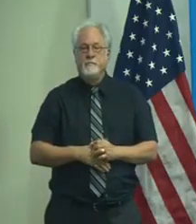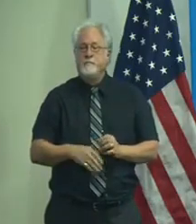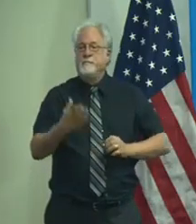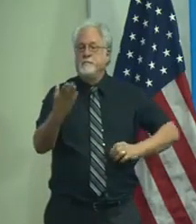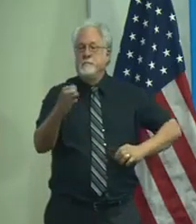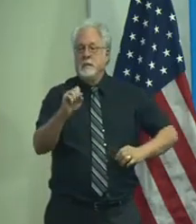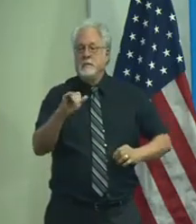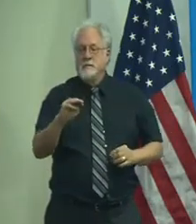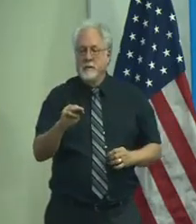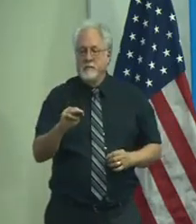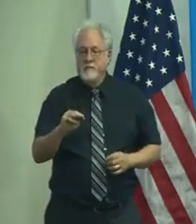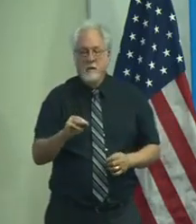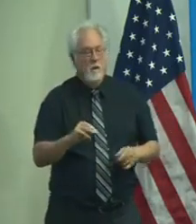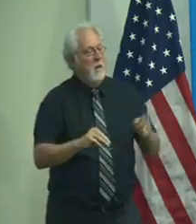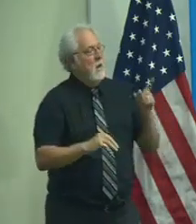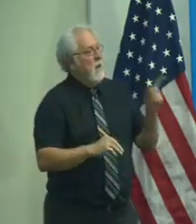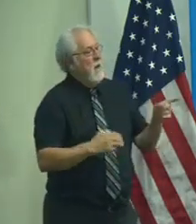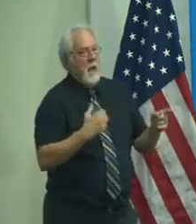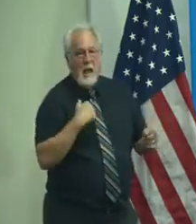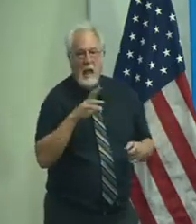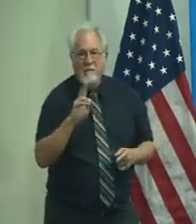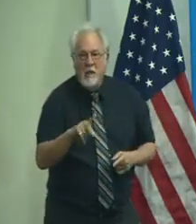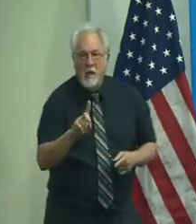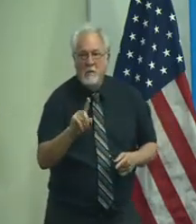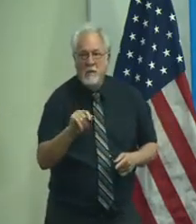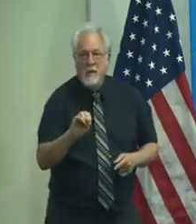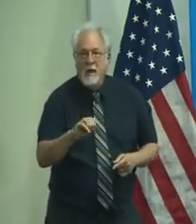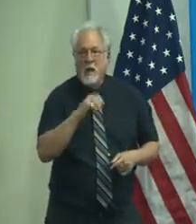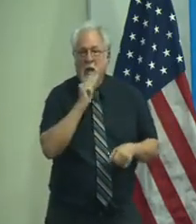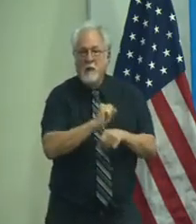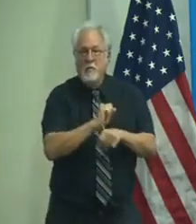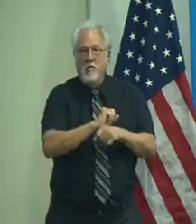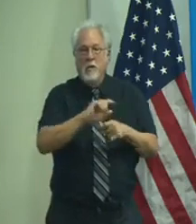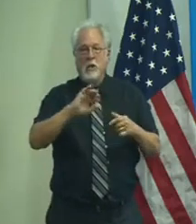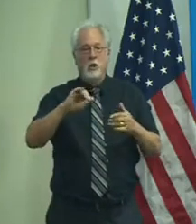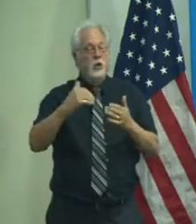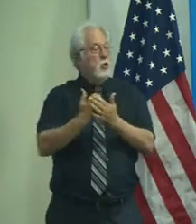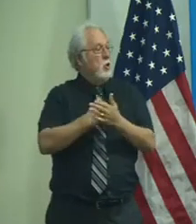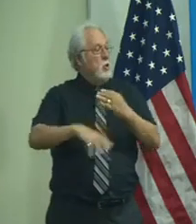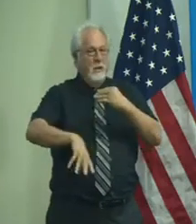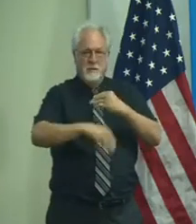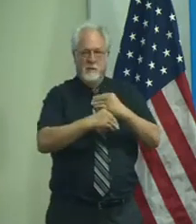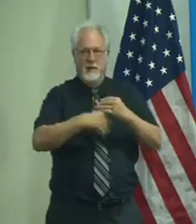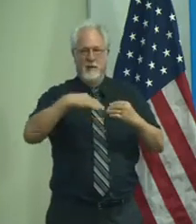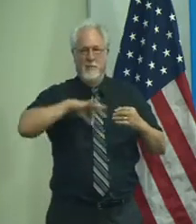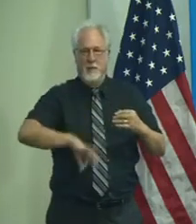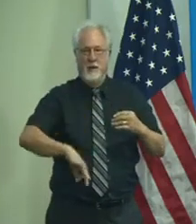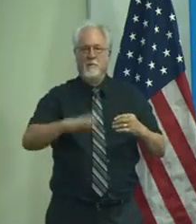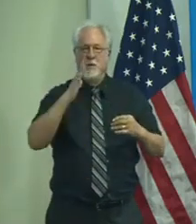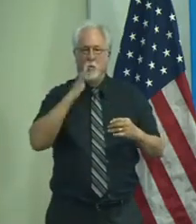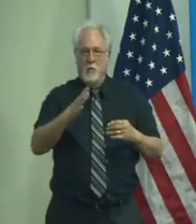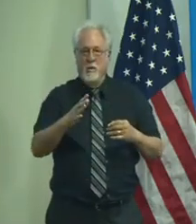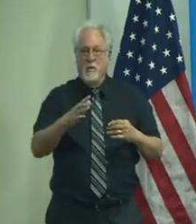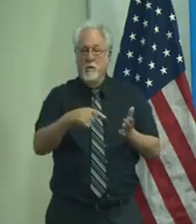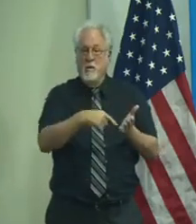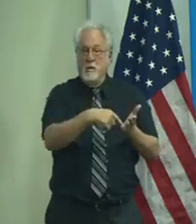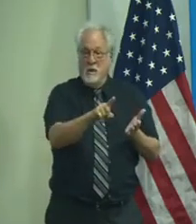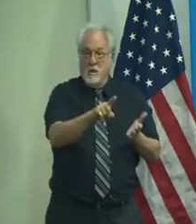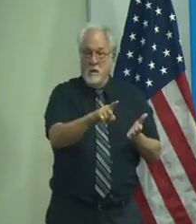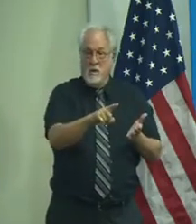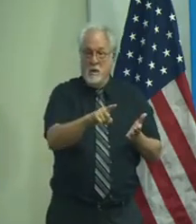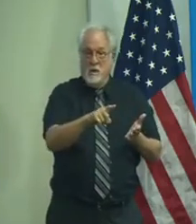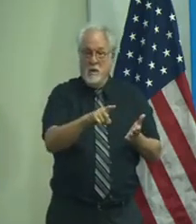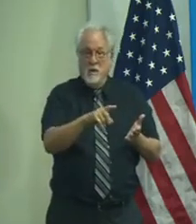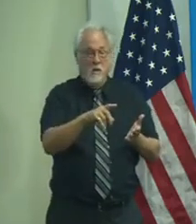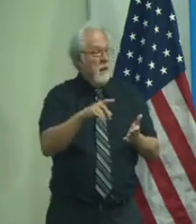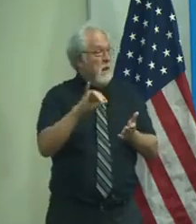Sam. Governor, you give an update on unemployment and the new expanded benefits that are going to get paid out, and is the storm